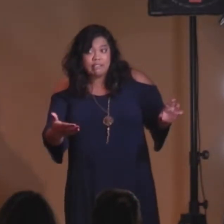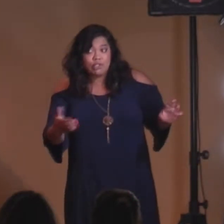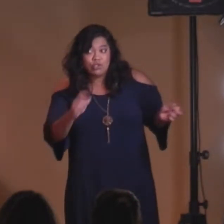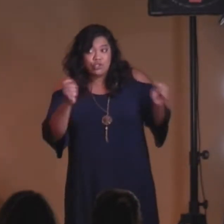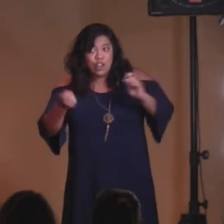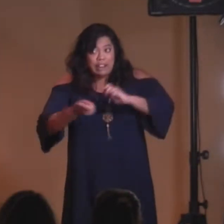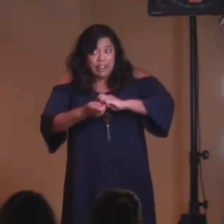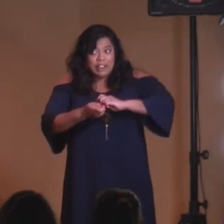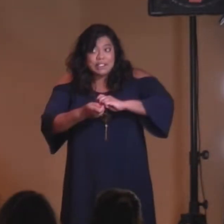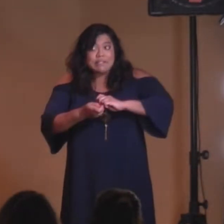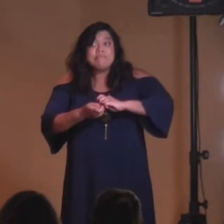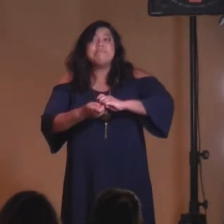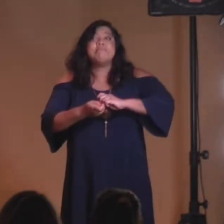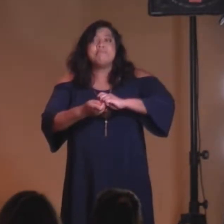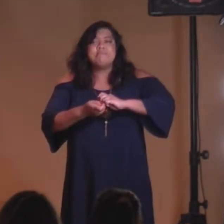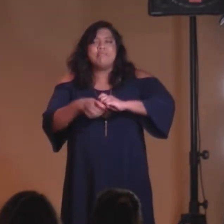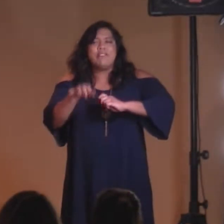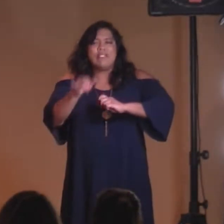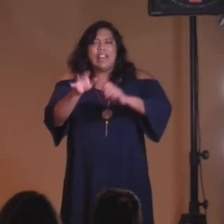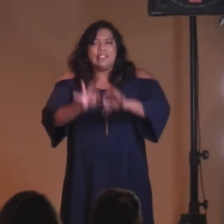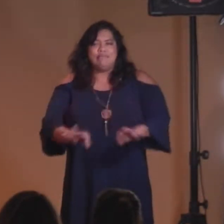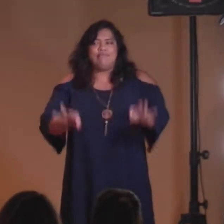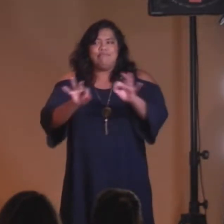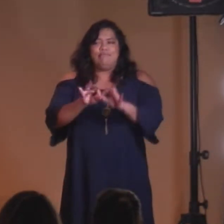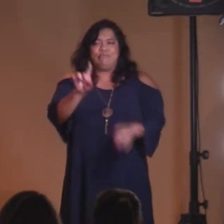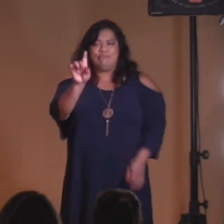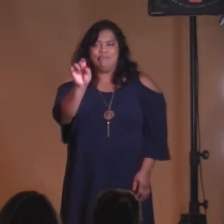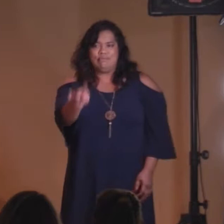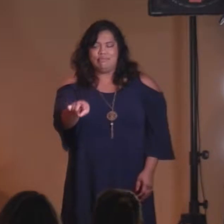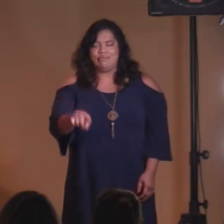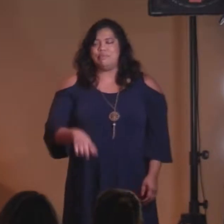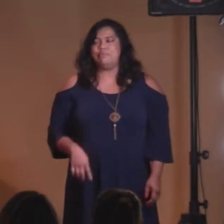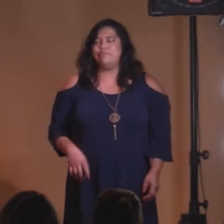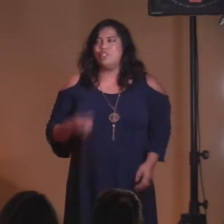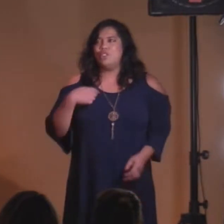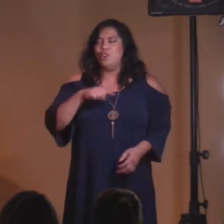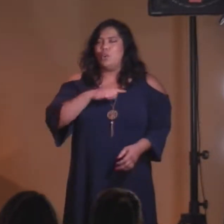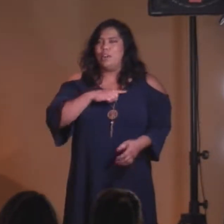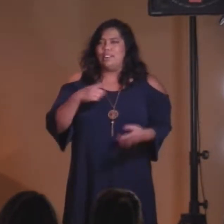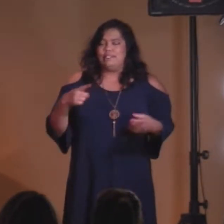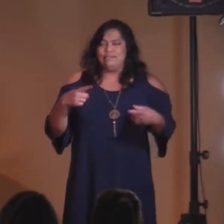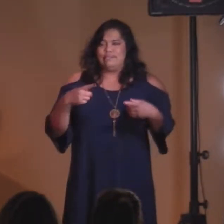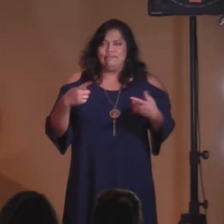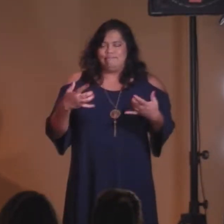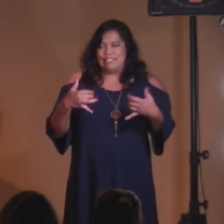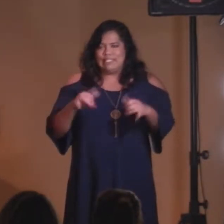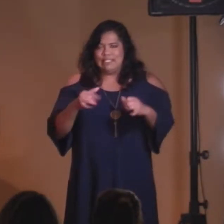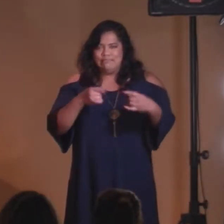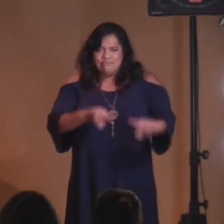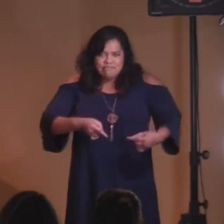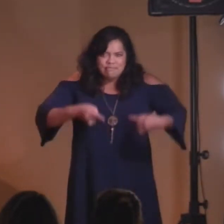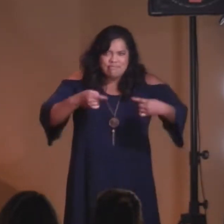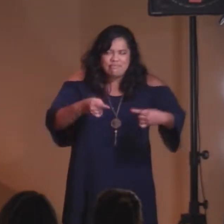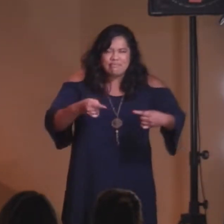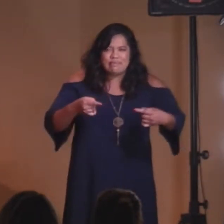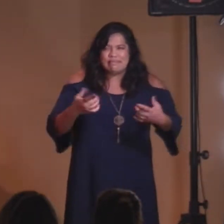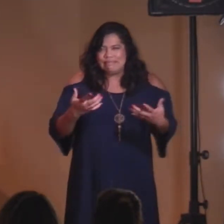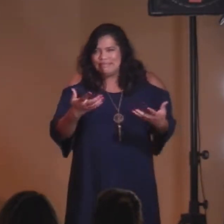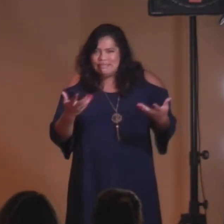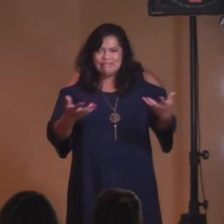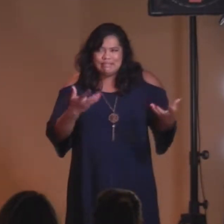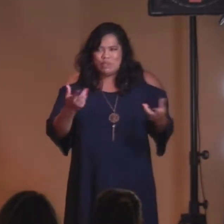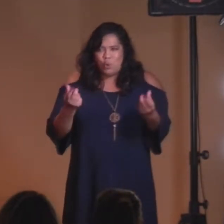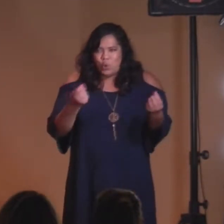it? Therein lies the question that keeps us at the crossroads. Like, therein lies the thing. Because